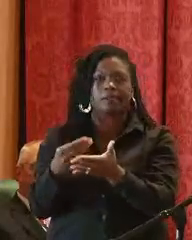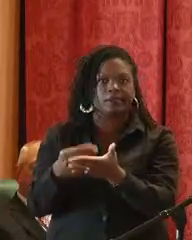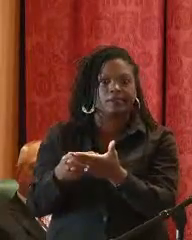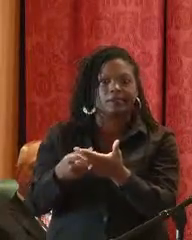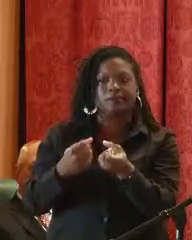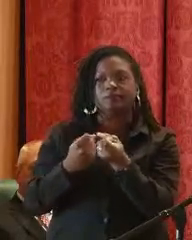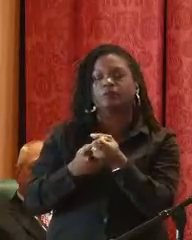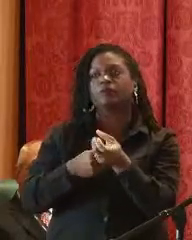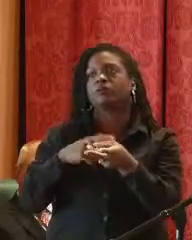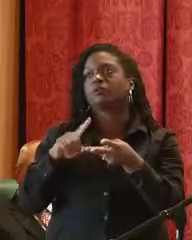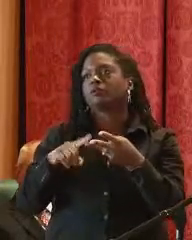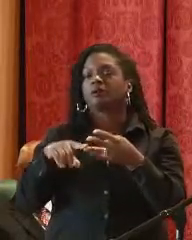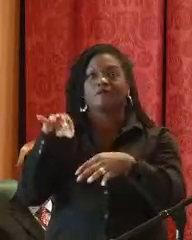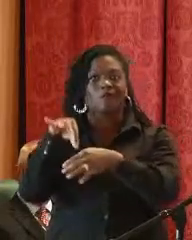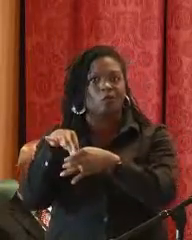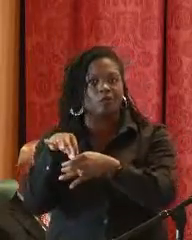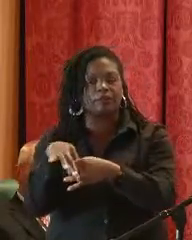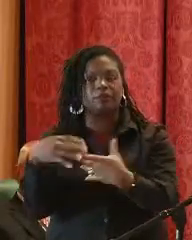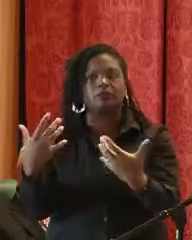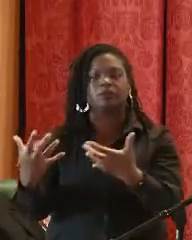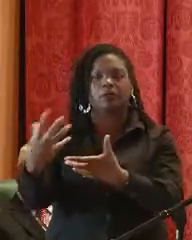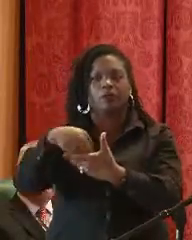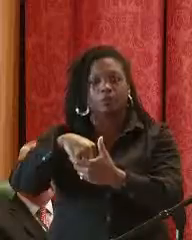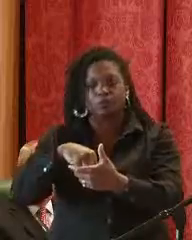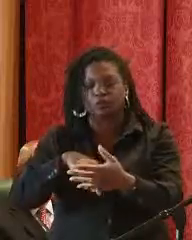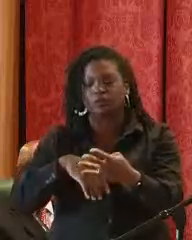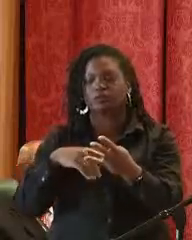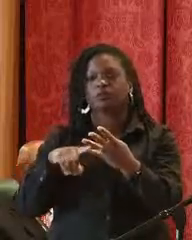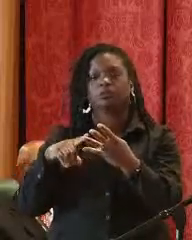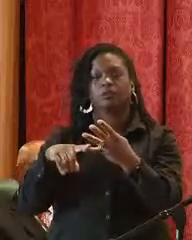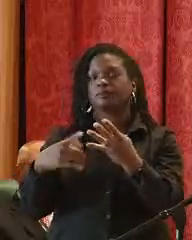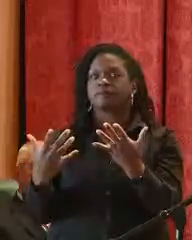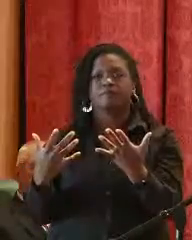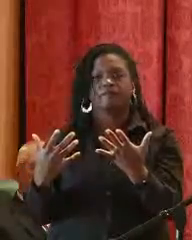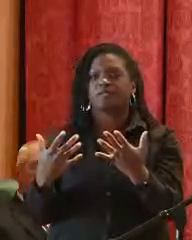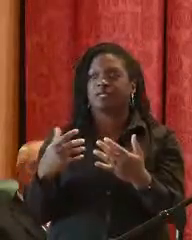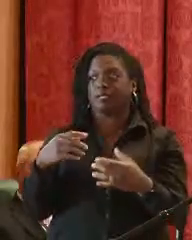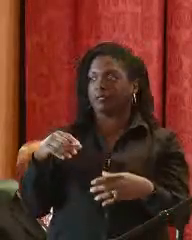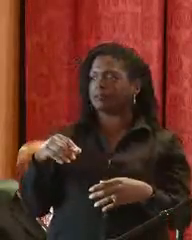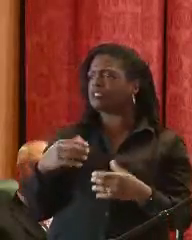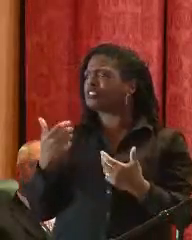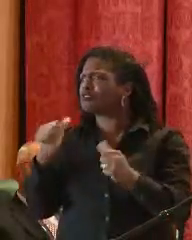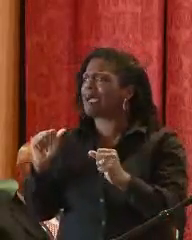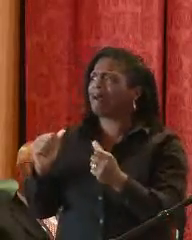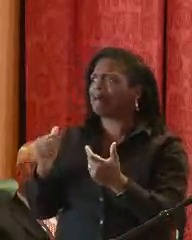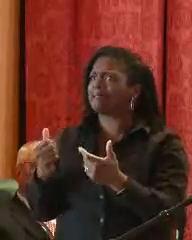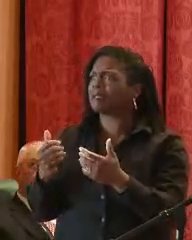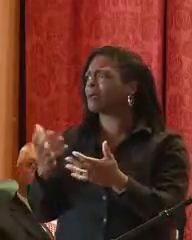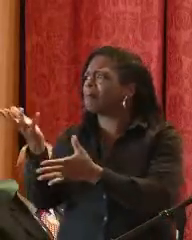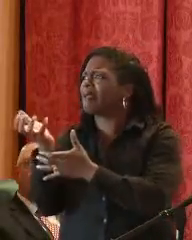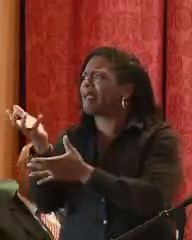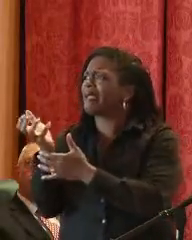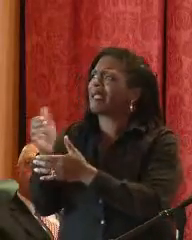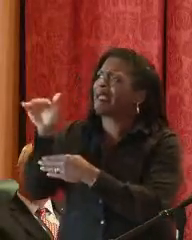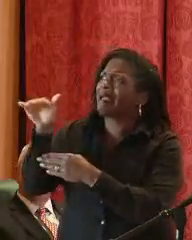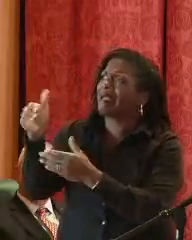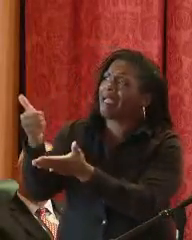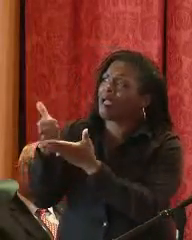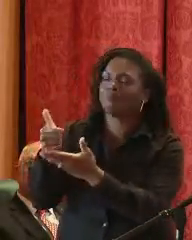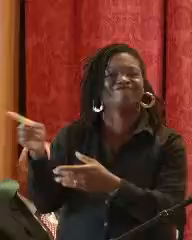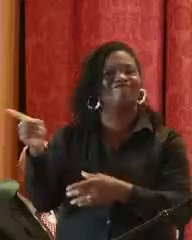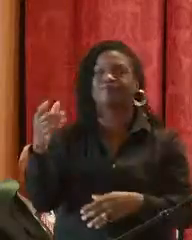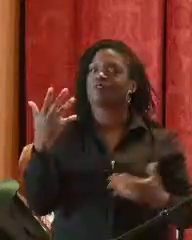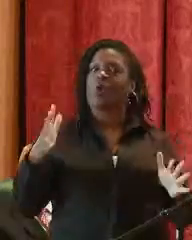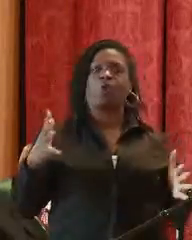funding, voting, inclusion, he doesn't need prompting or request. He understands the needs of